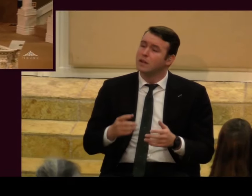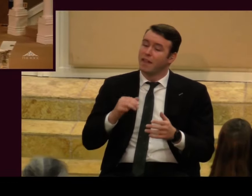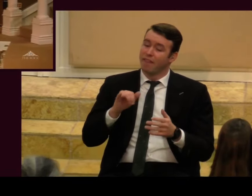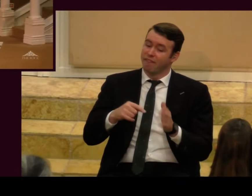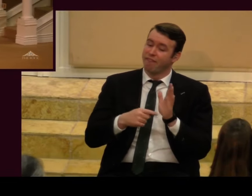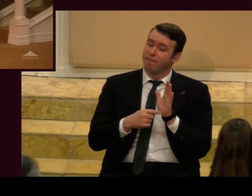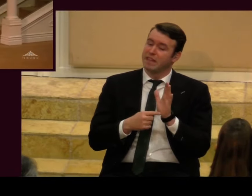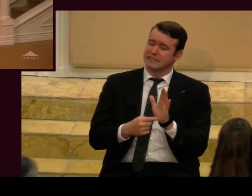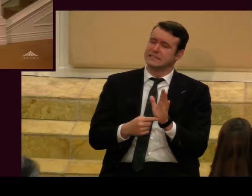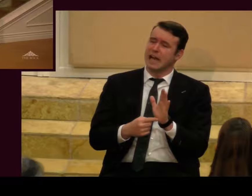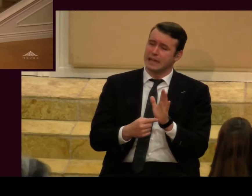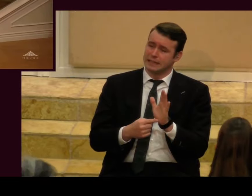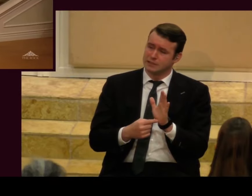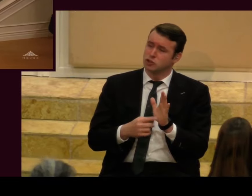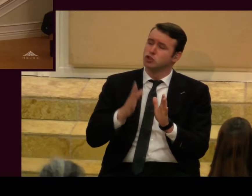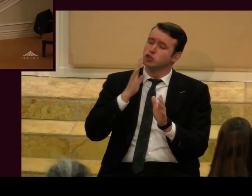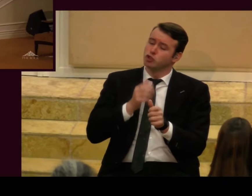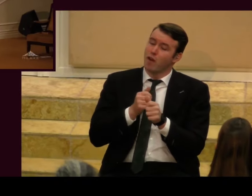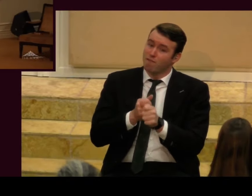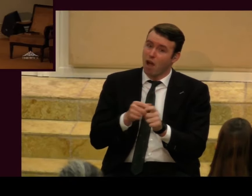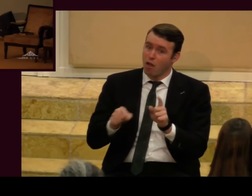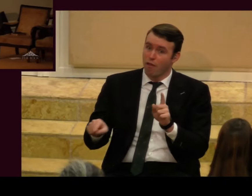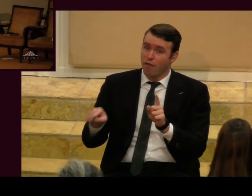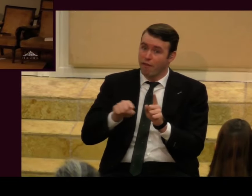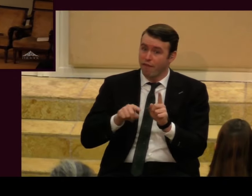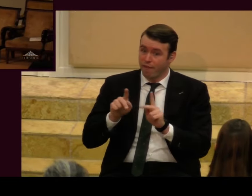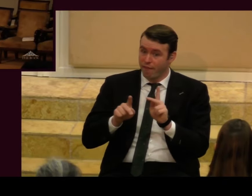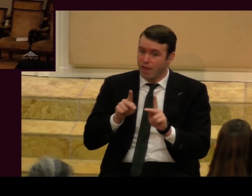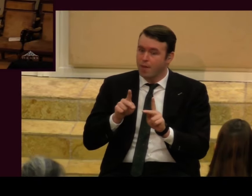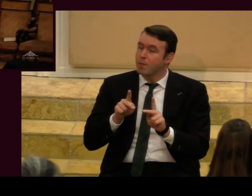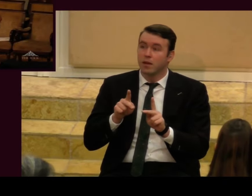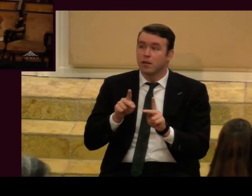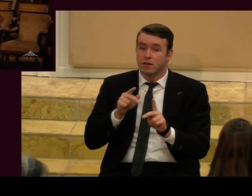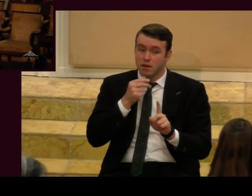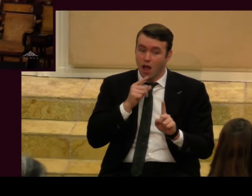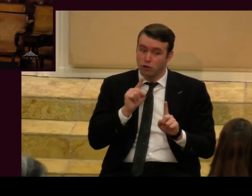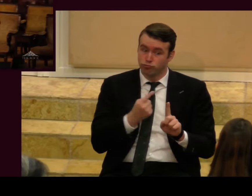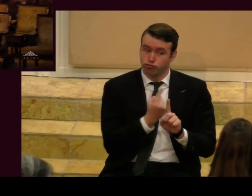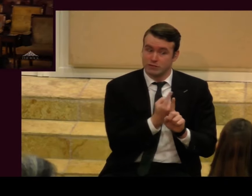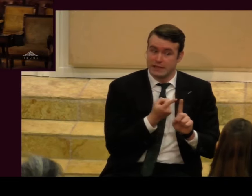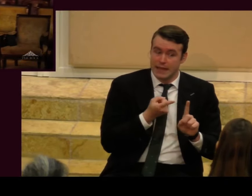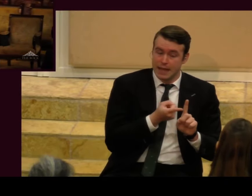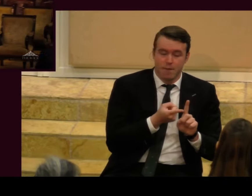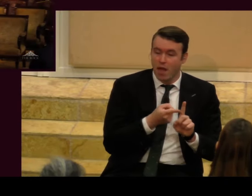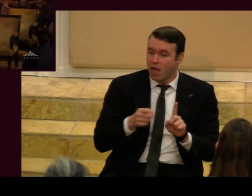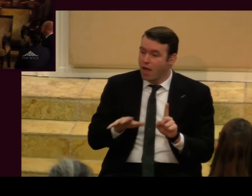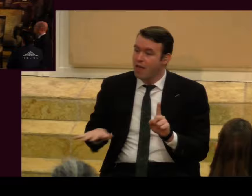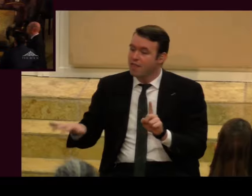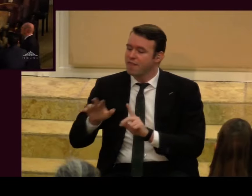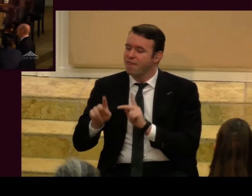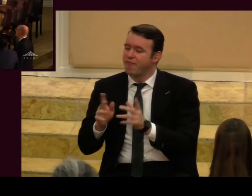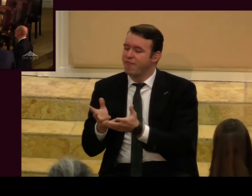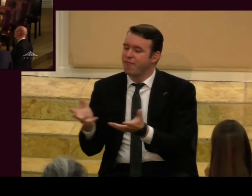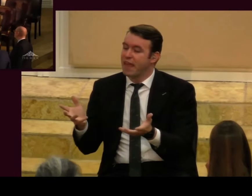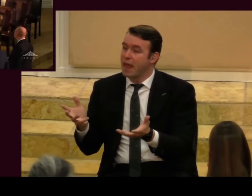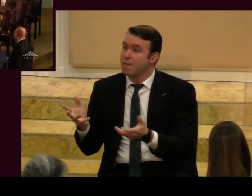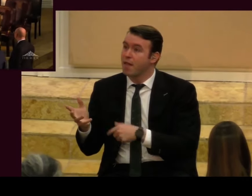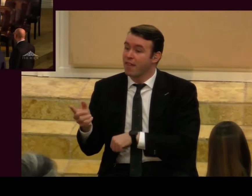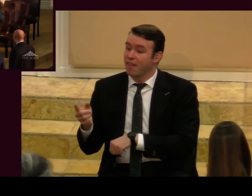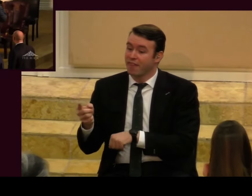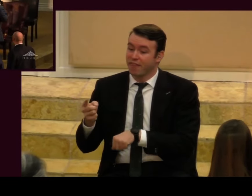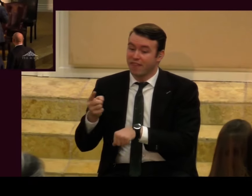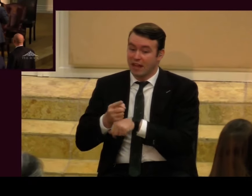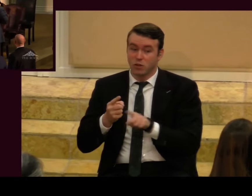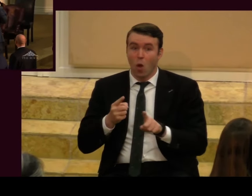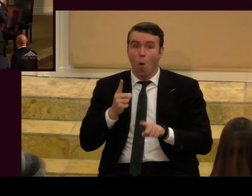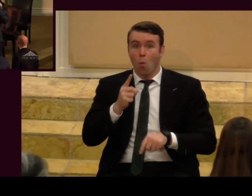Somebody say, these signs shall follow them, not him, them. The day